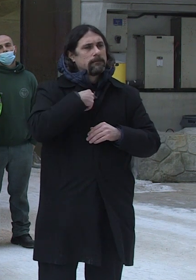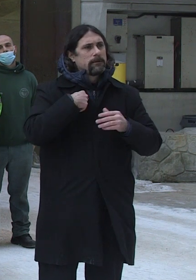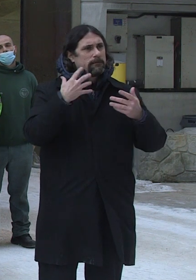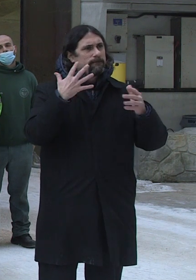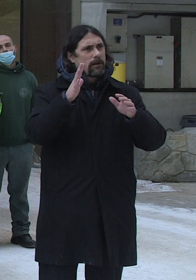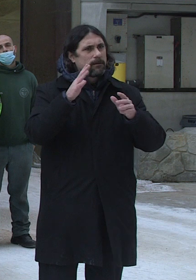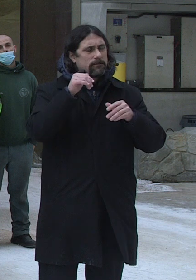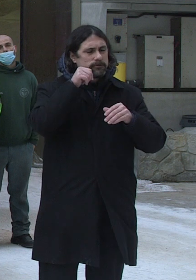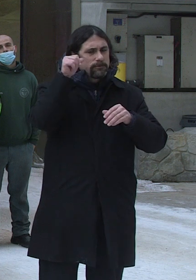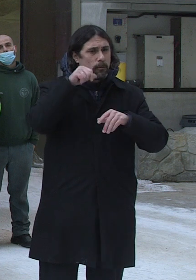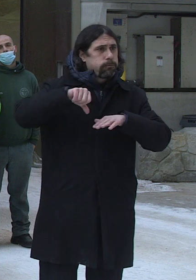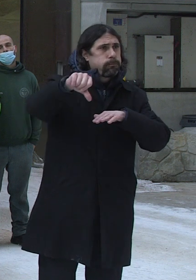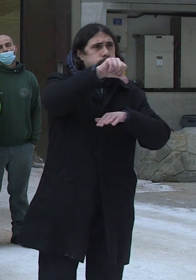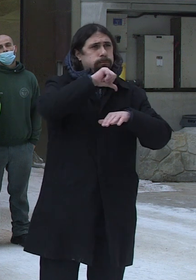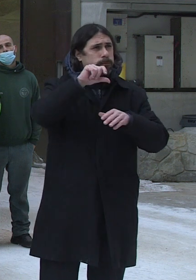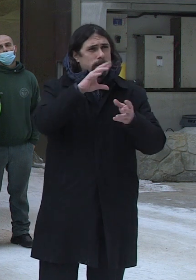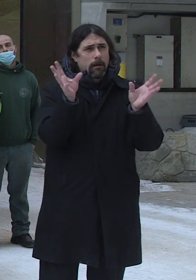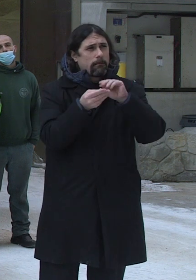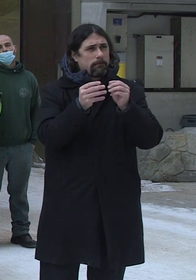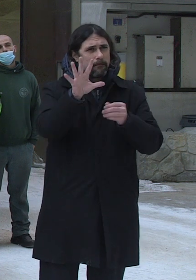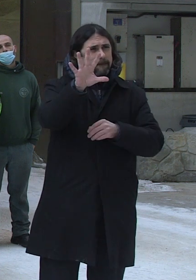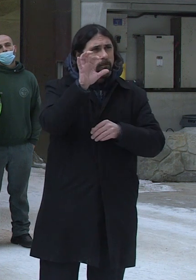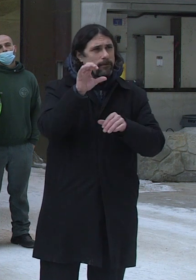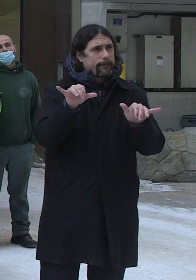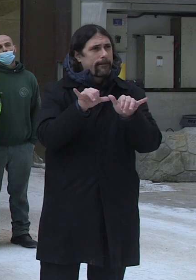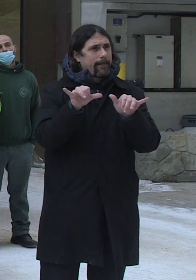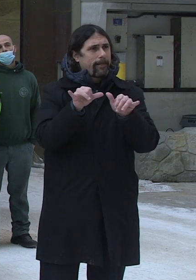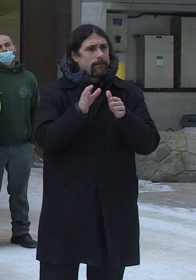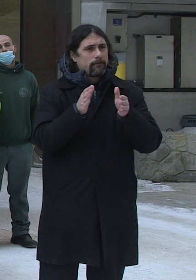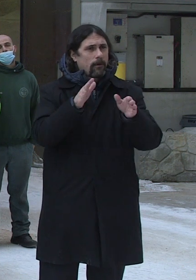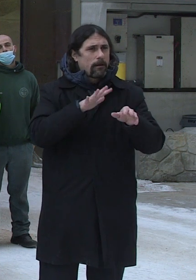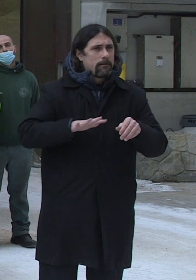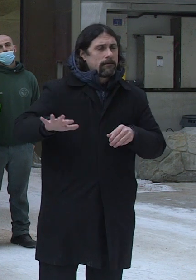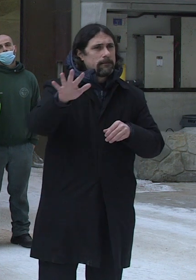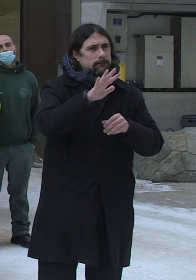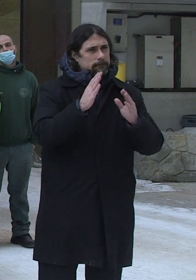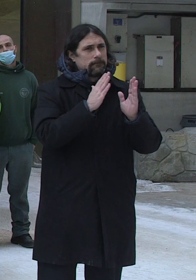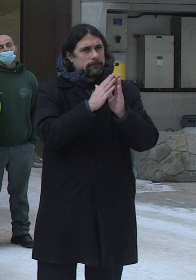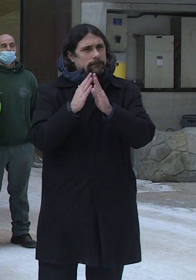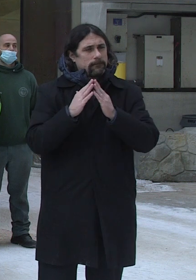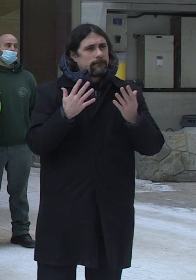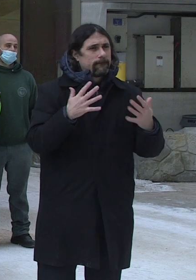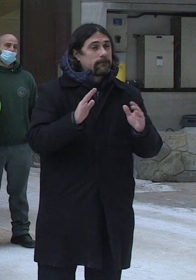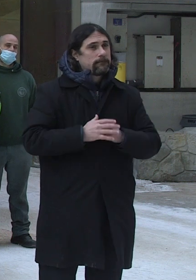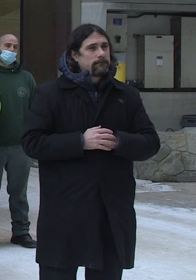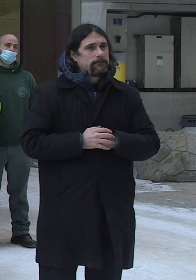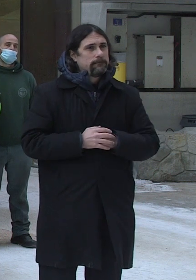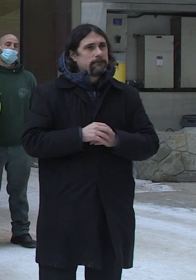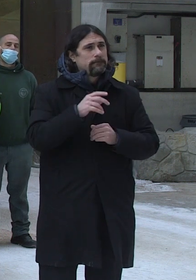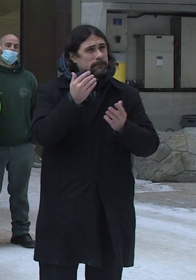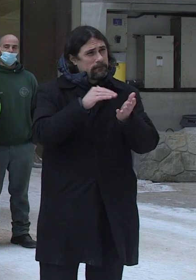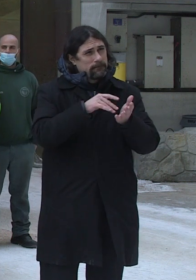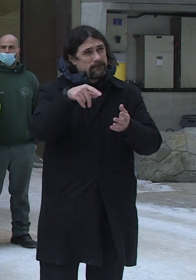ask that everyone have patience, everyone travel with care. If you have to travel, if you're a critical worker, an essential worker, a first responder,